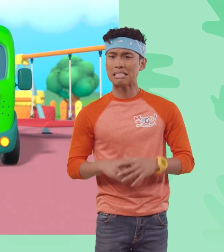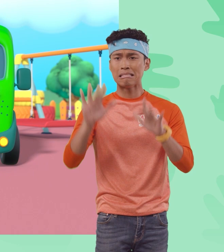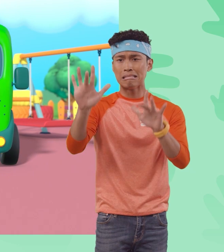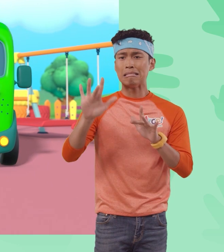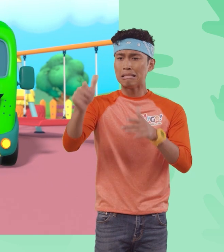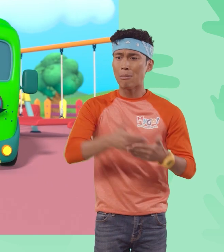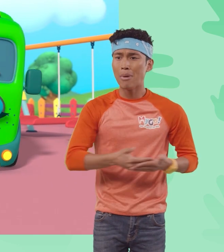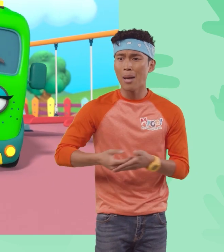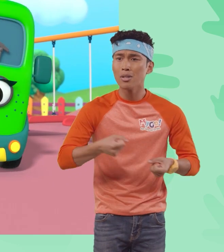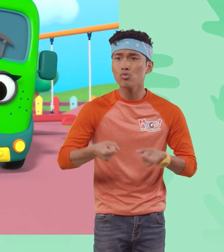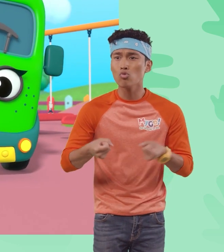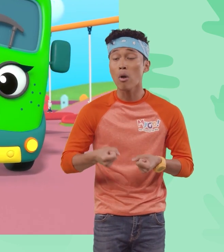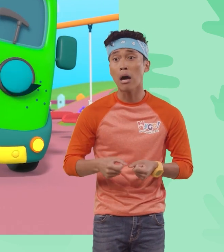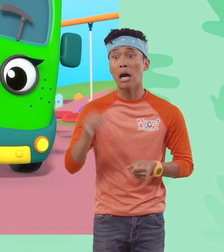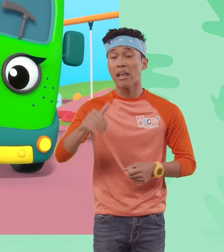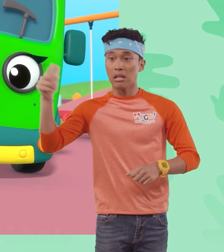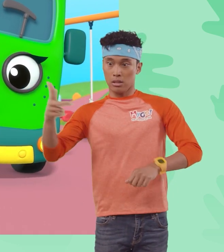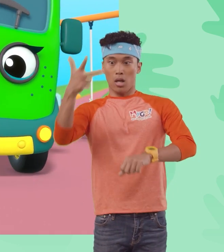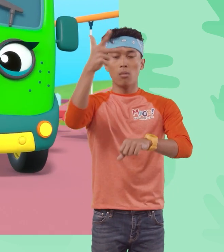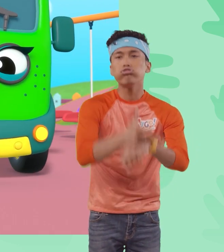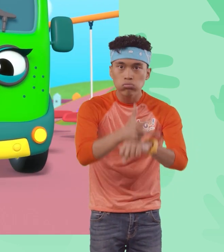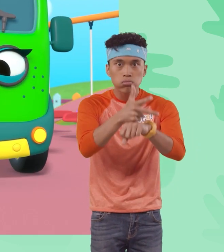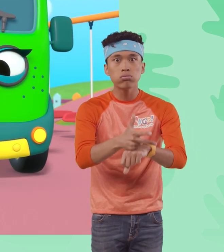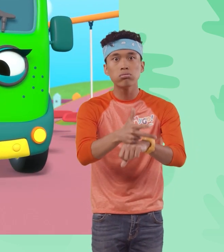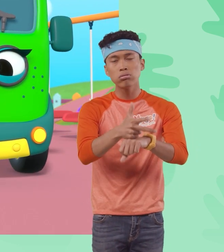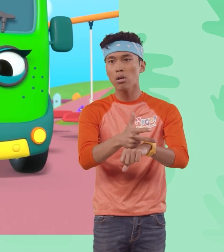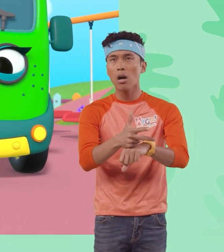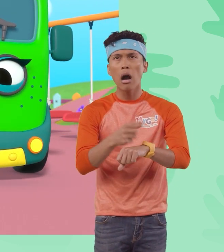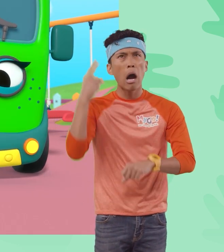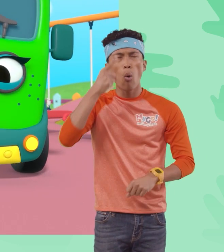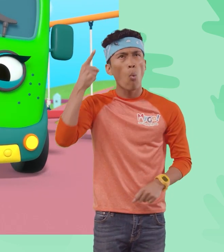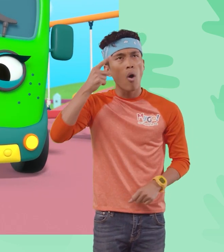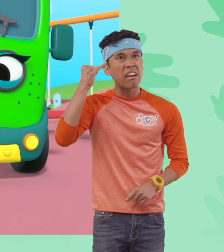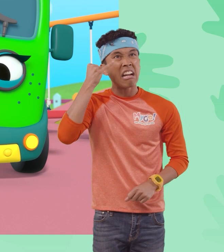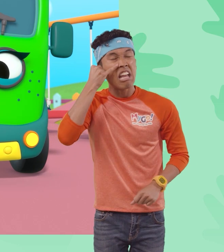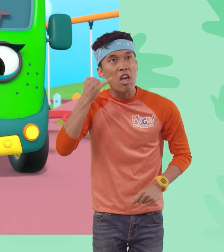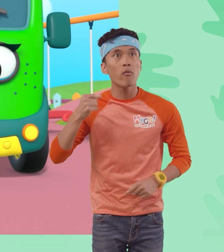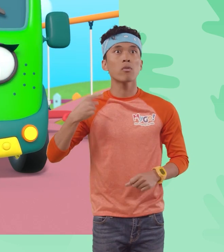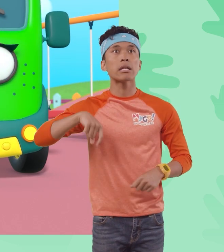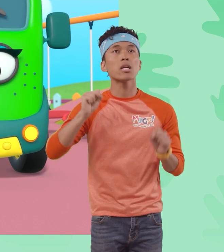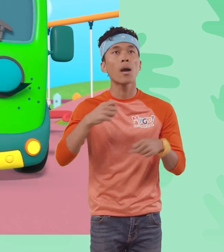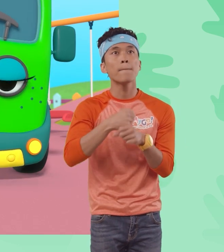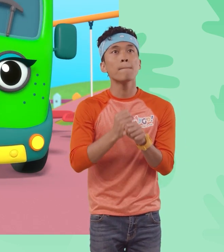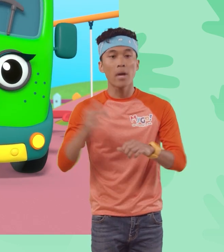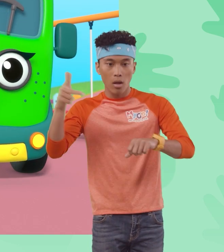Poor Baby Truck. That was a hard landing. If only there was some way to make it